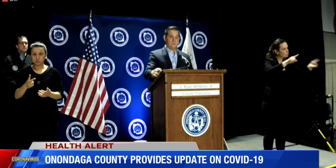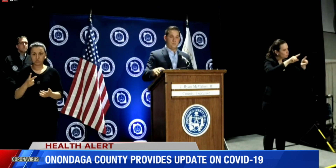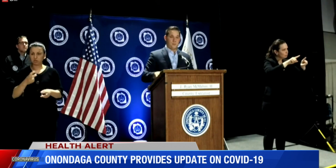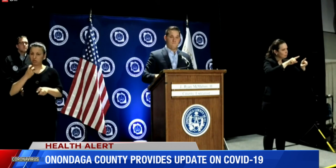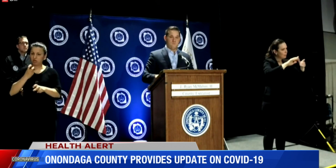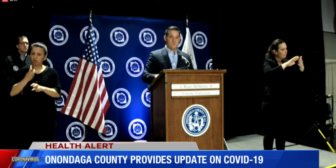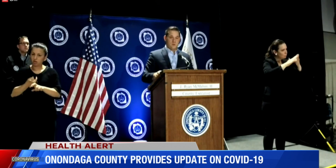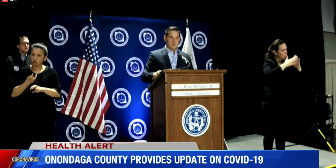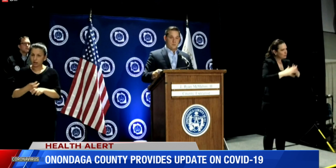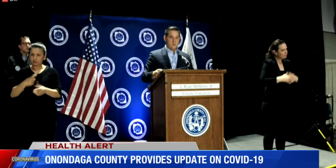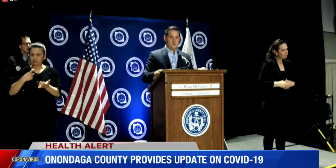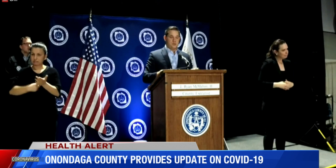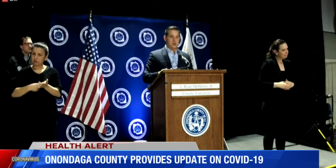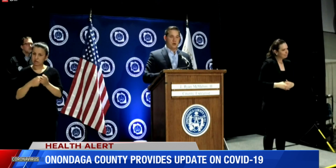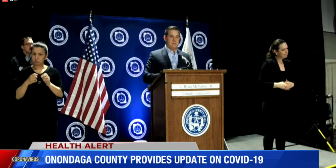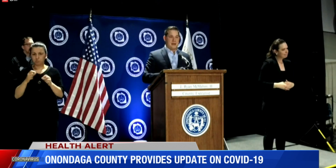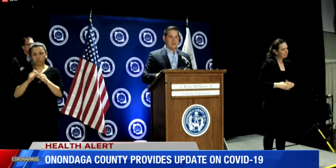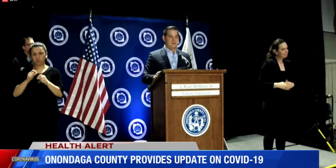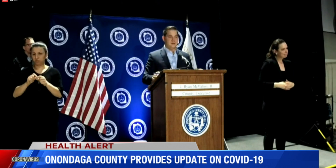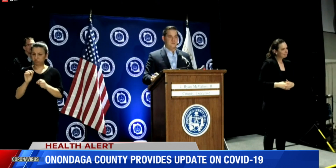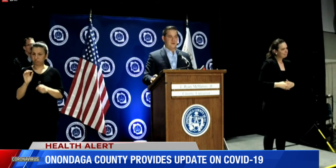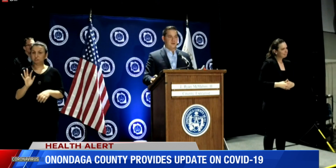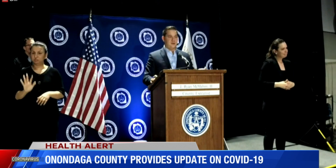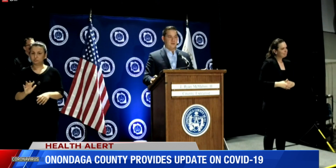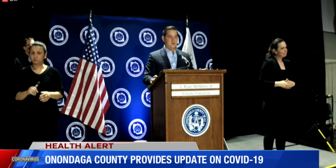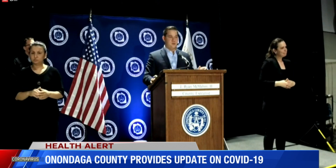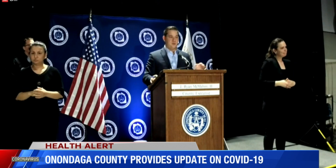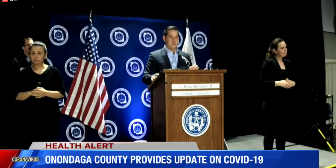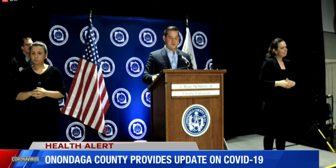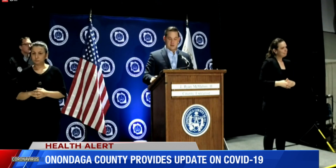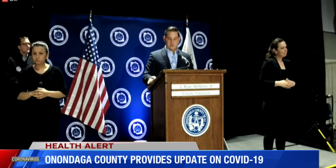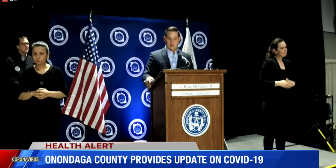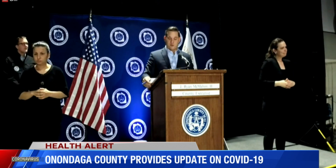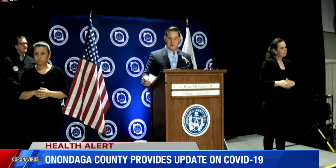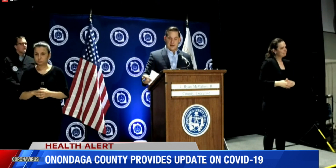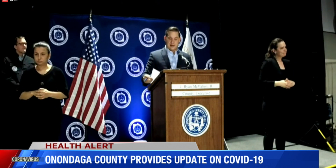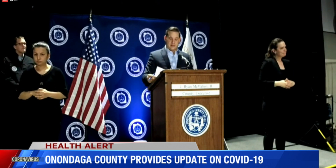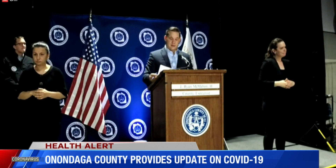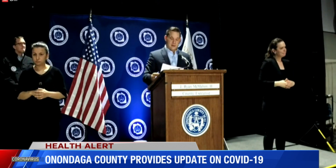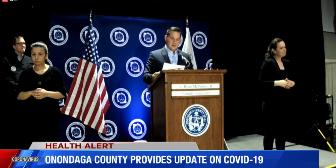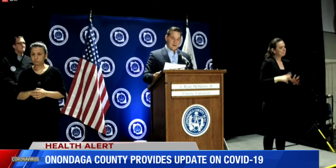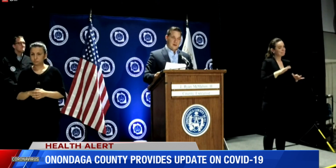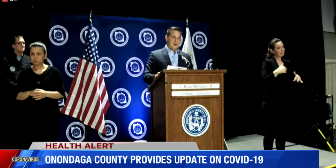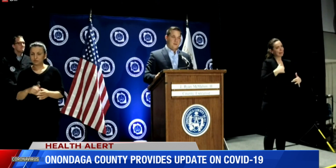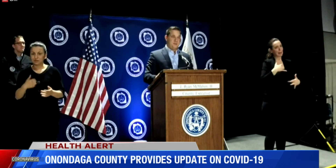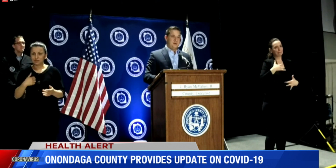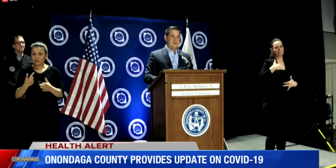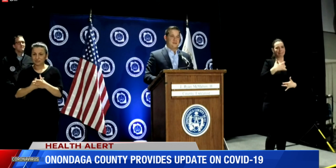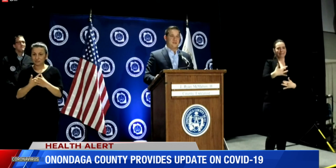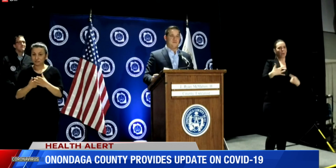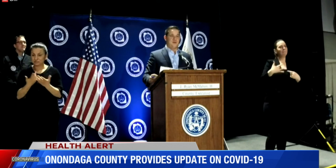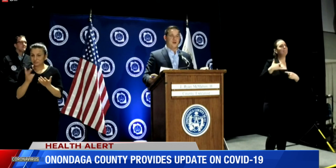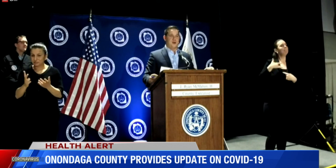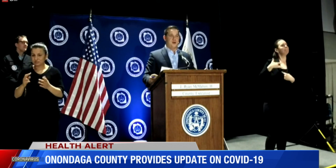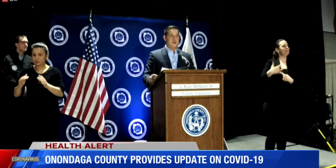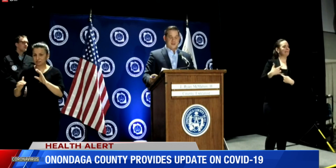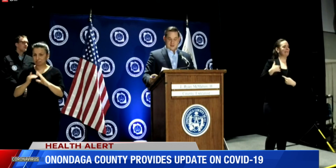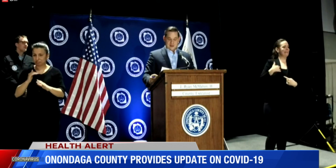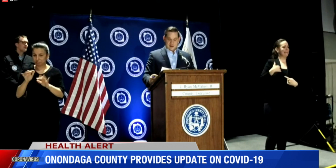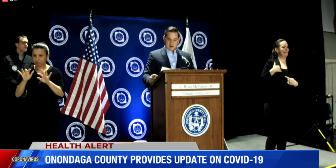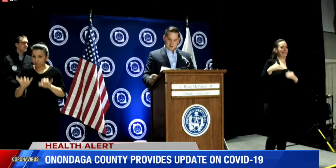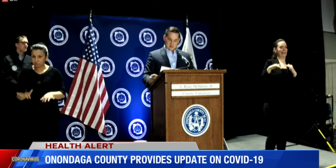Okay? So I'm used to sharing these funny emails where everybody's telling me to resign and I should get